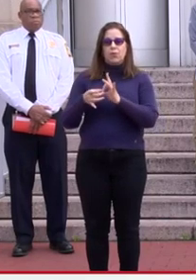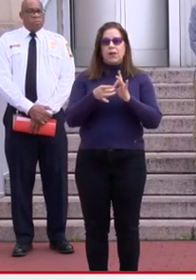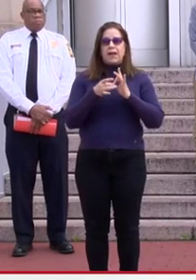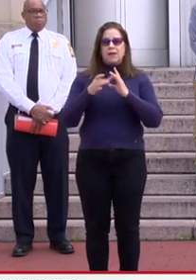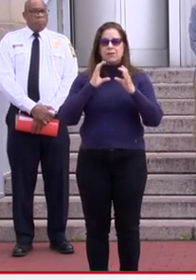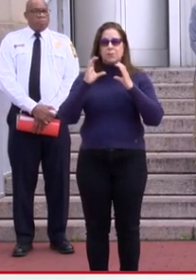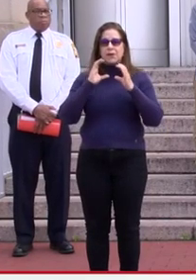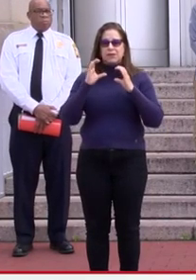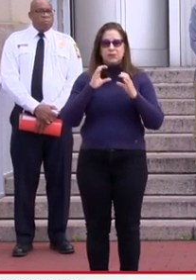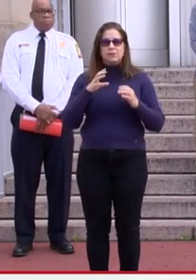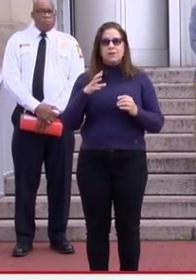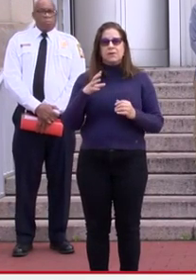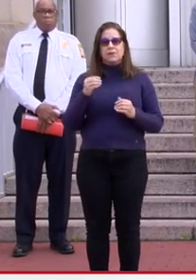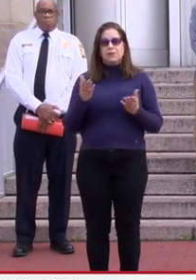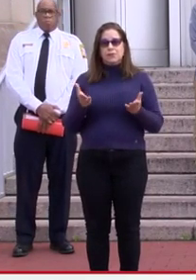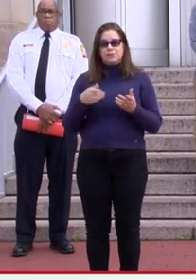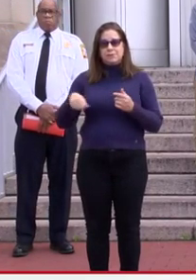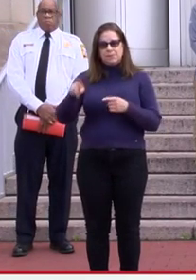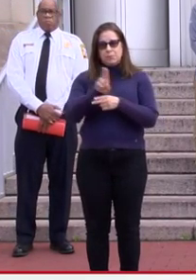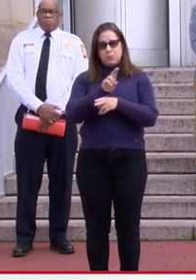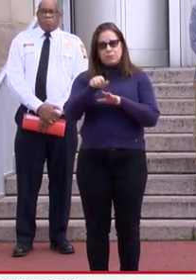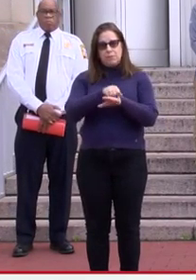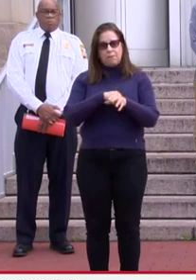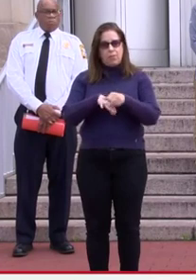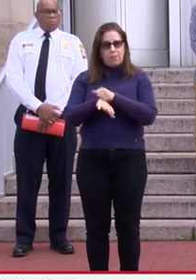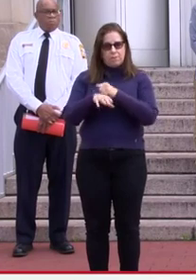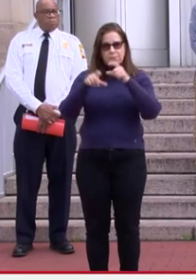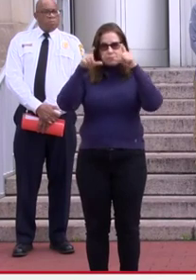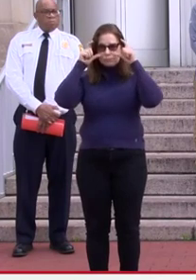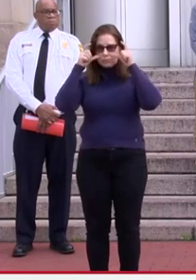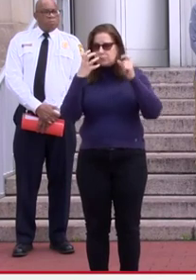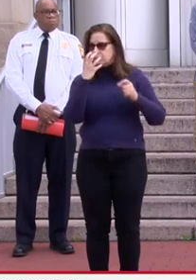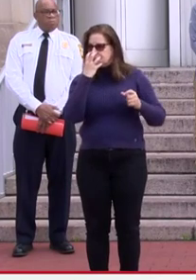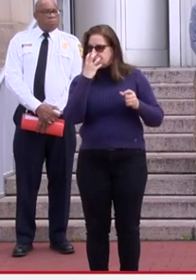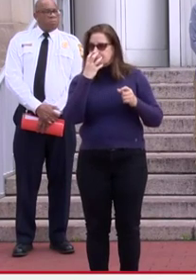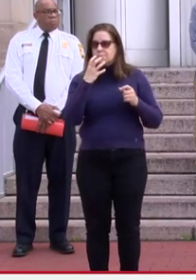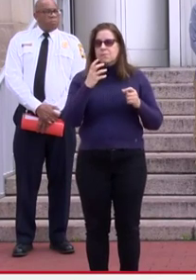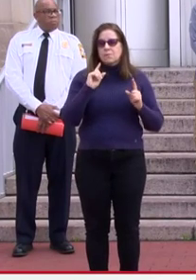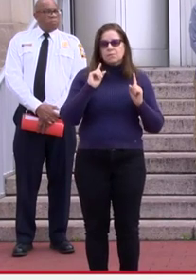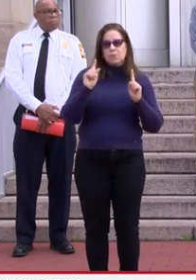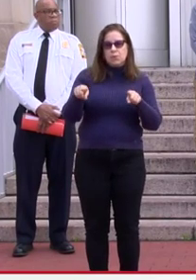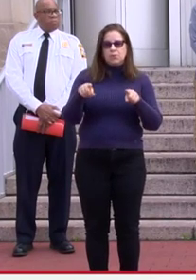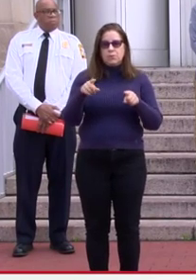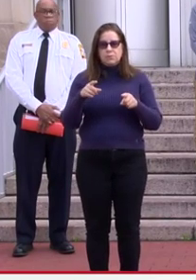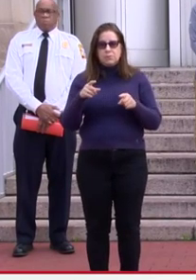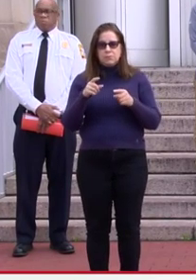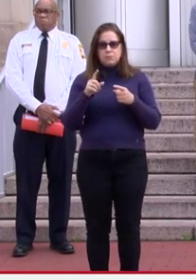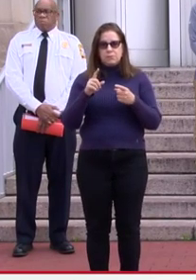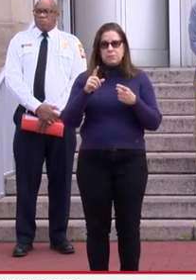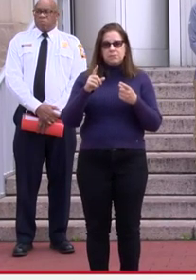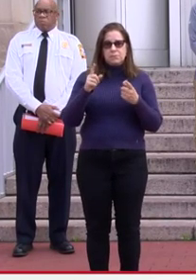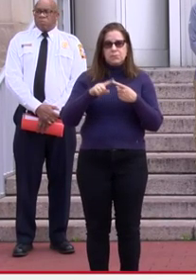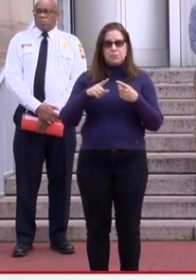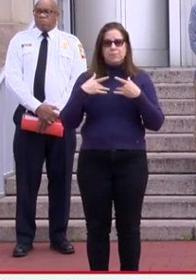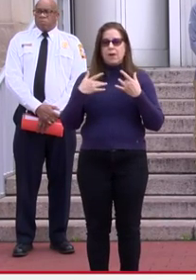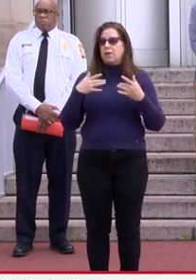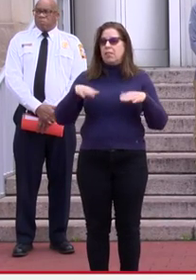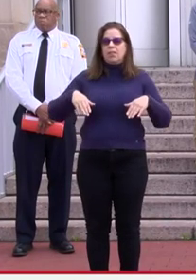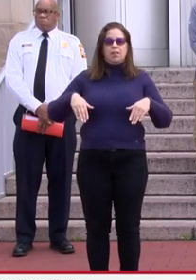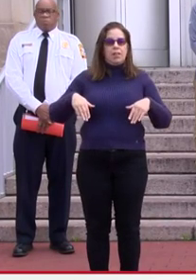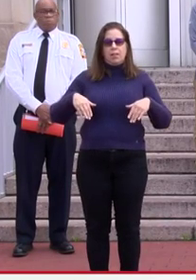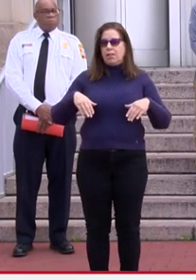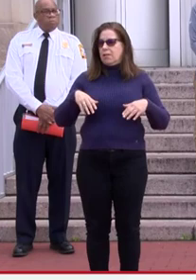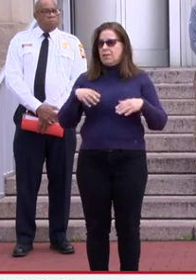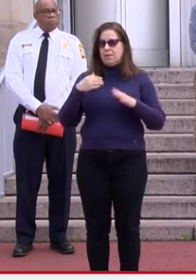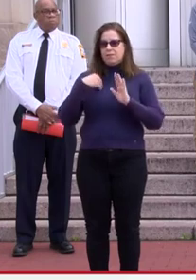use of personal protective equipment initially. It is not the policy to do asymptomatic screening of any